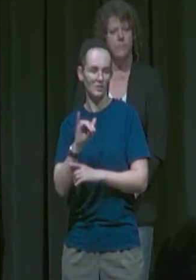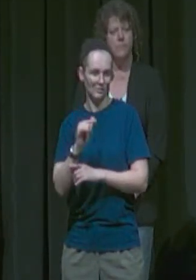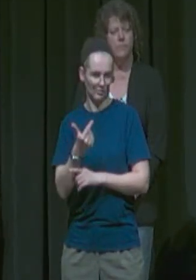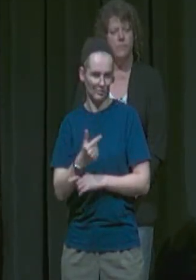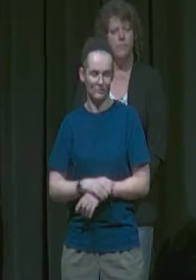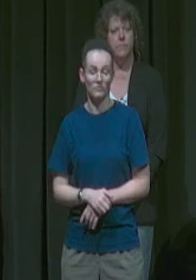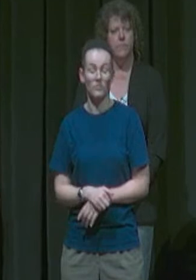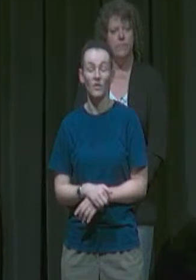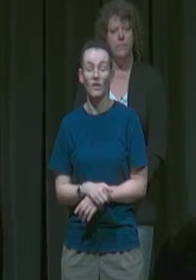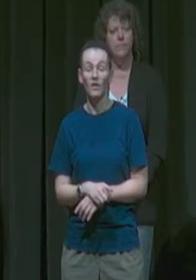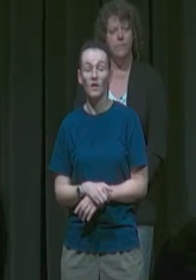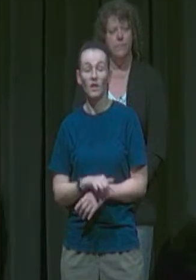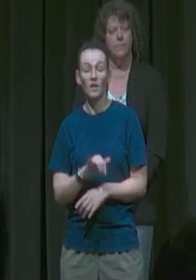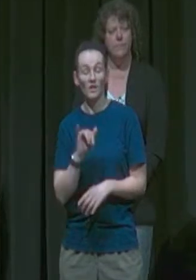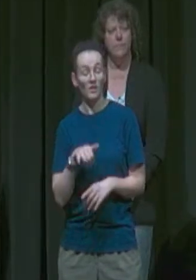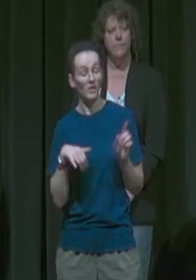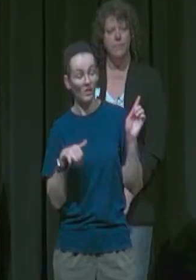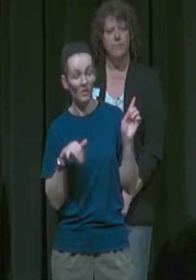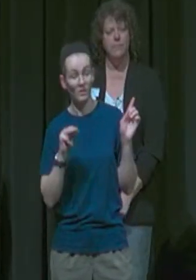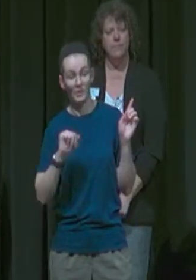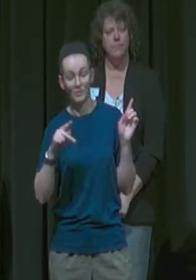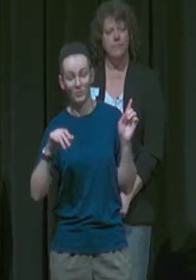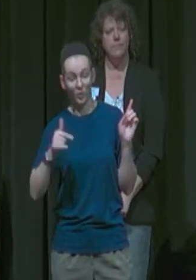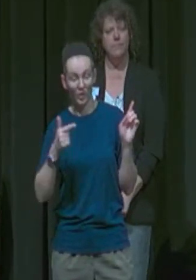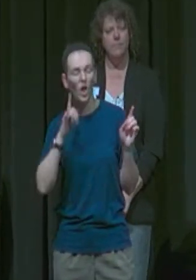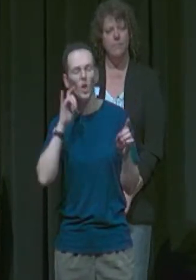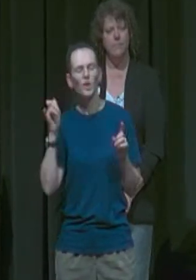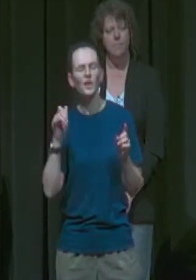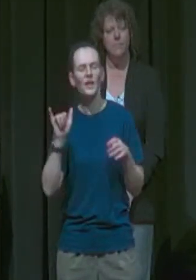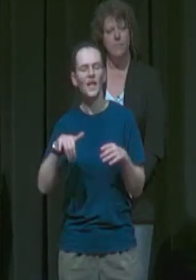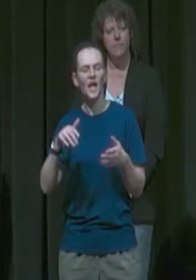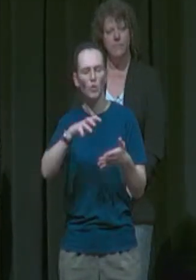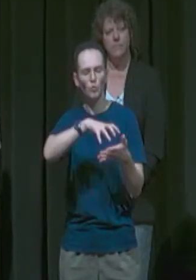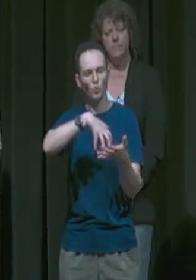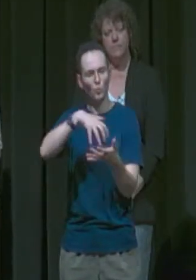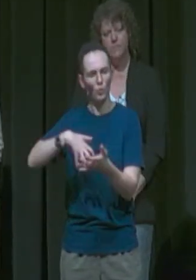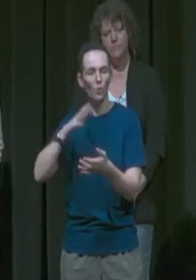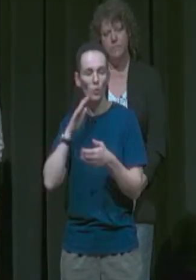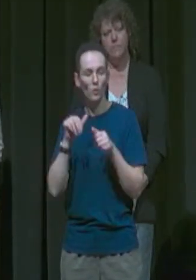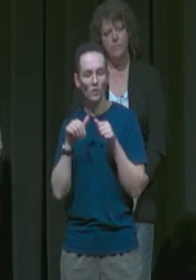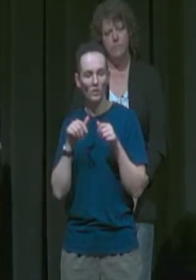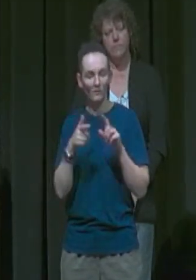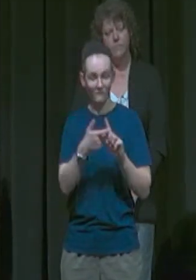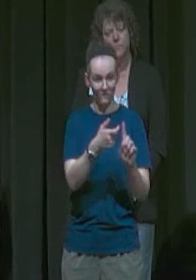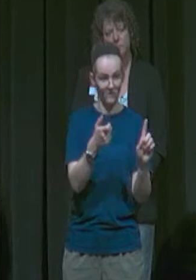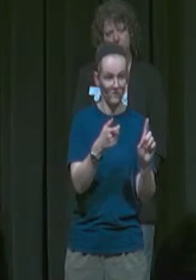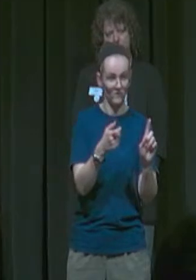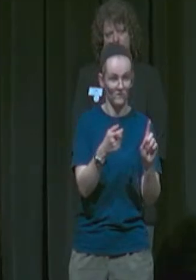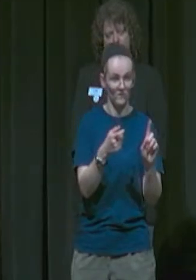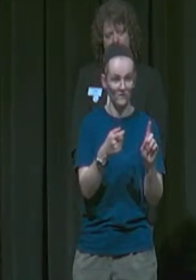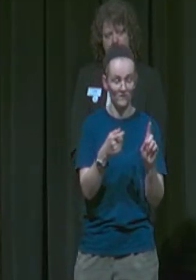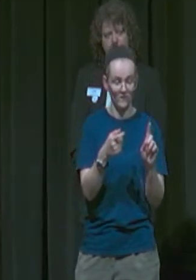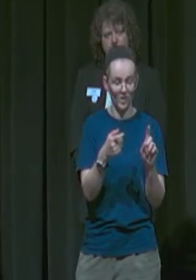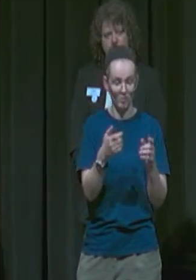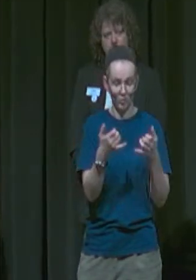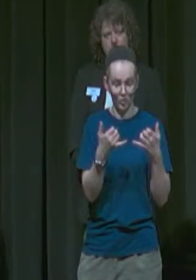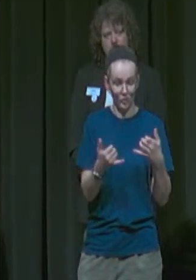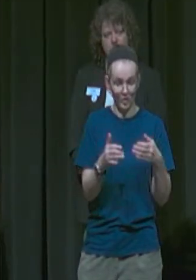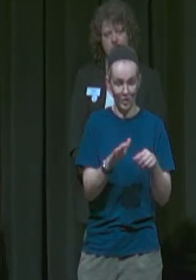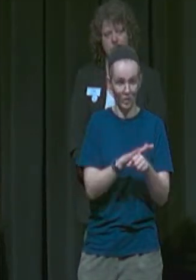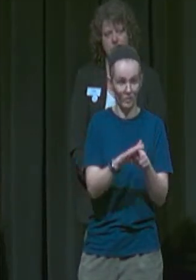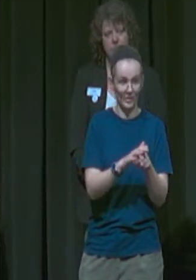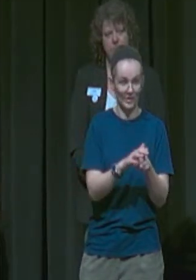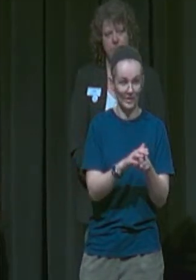It appeared in the mapping that the dredging will go from the current location